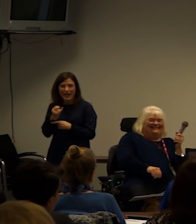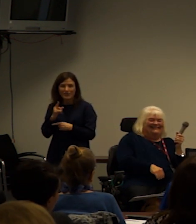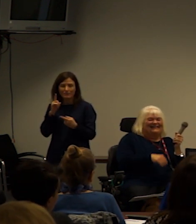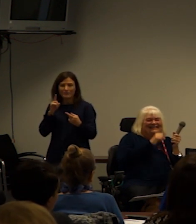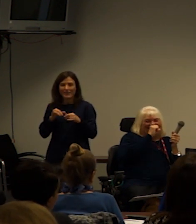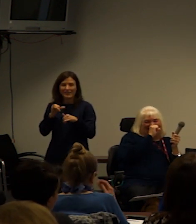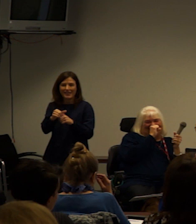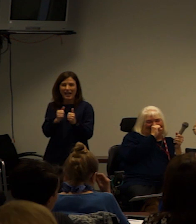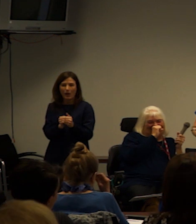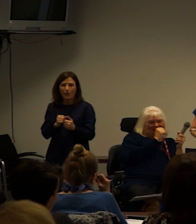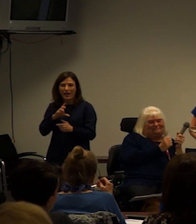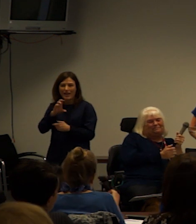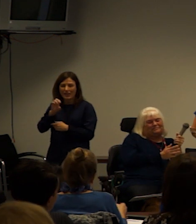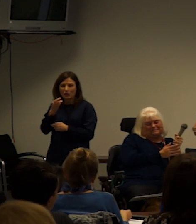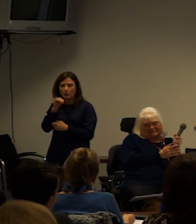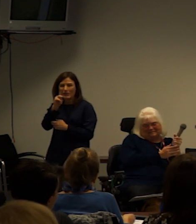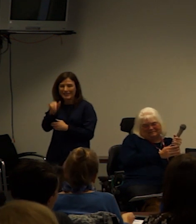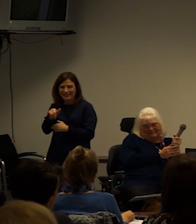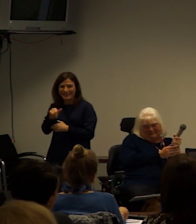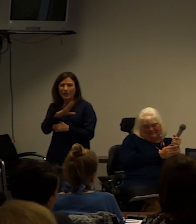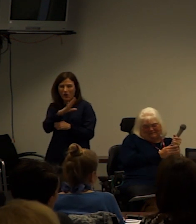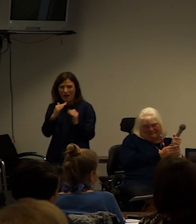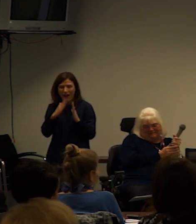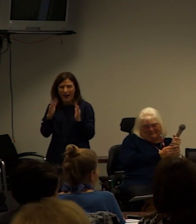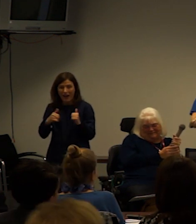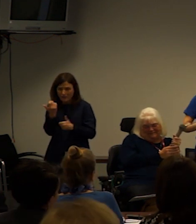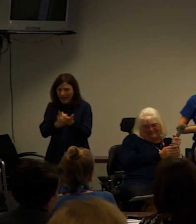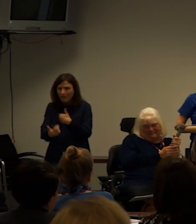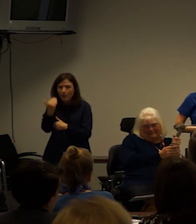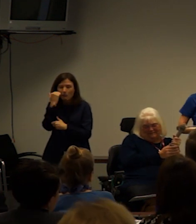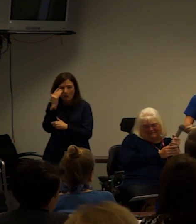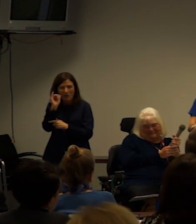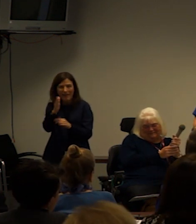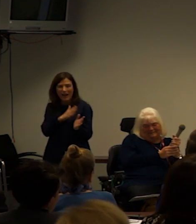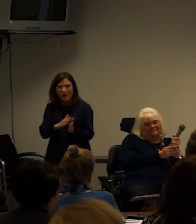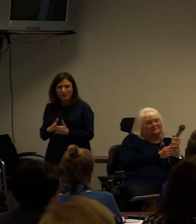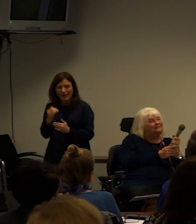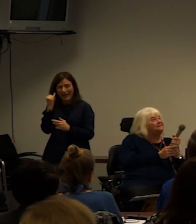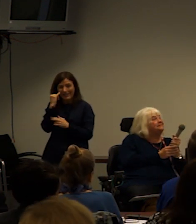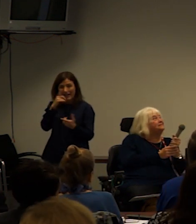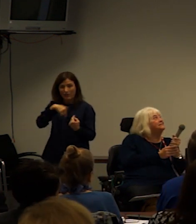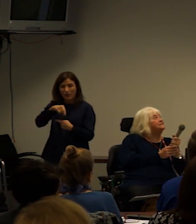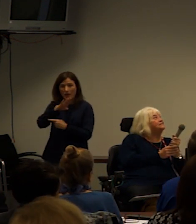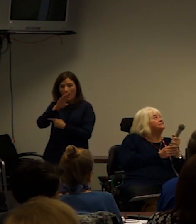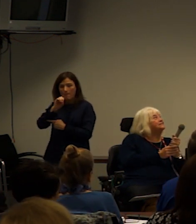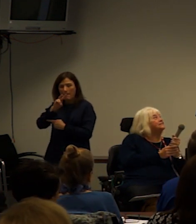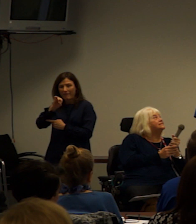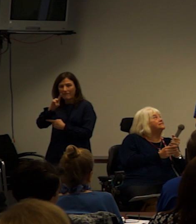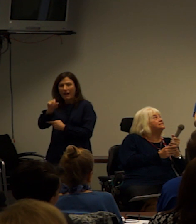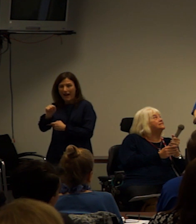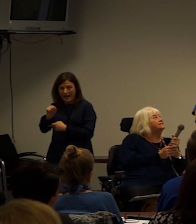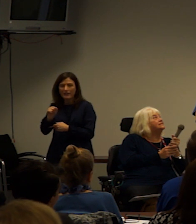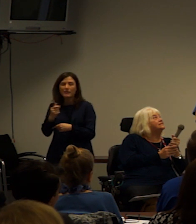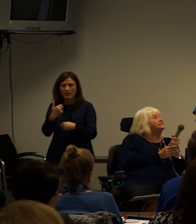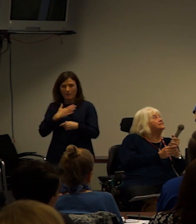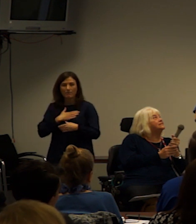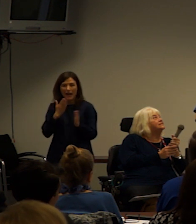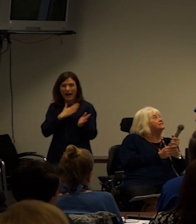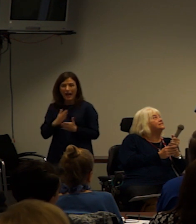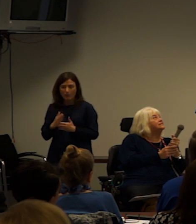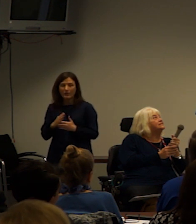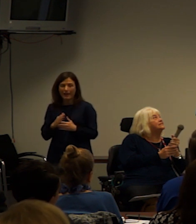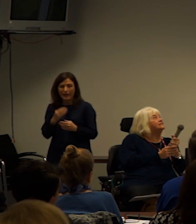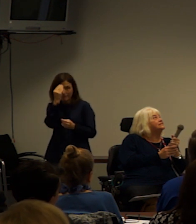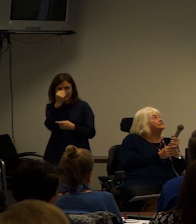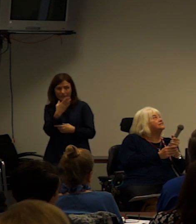And everybody knows that plan, right? If there's a tornado in Bovina, my plan is to let Augusta know to take cover. She doesn't respond to